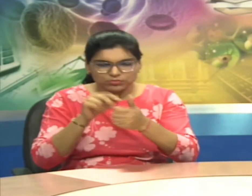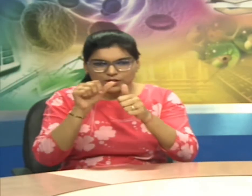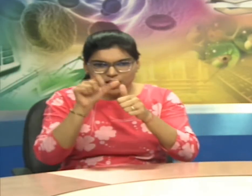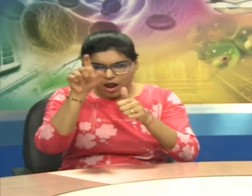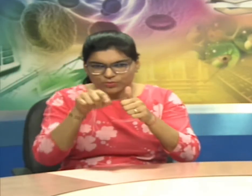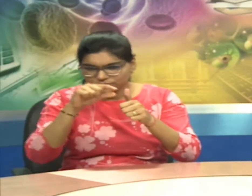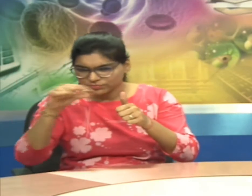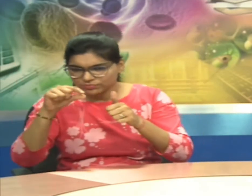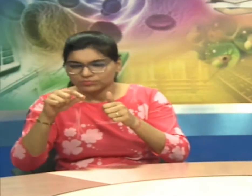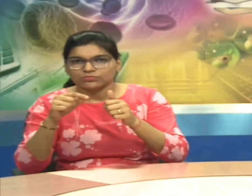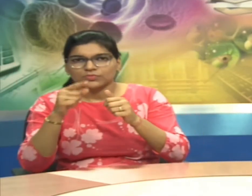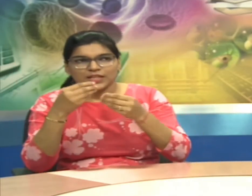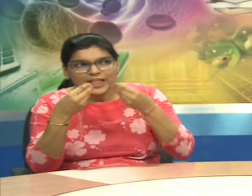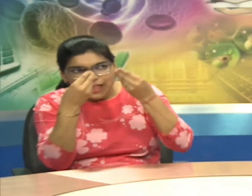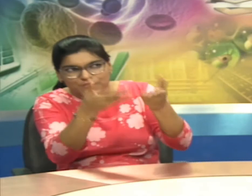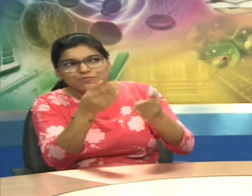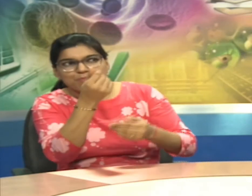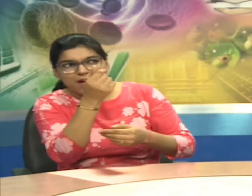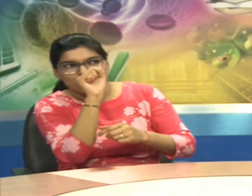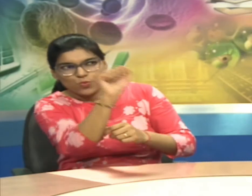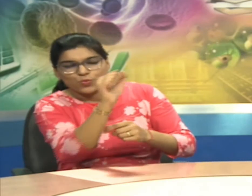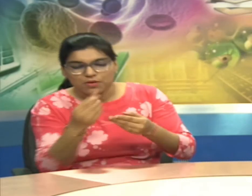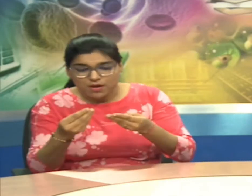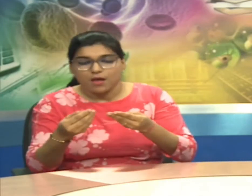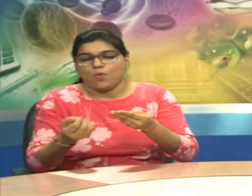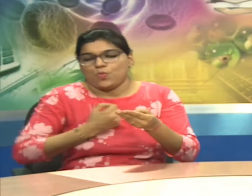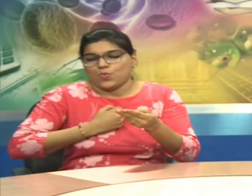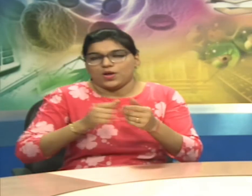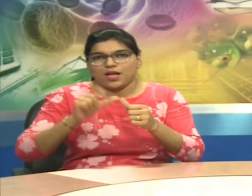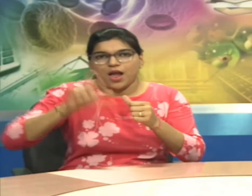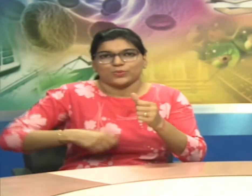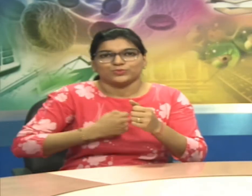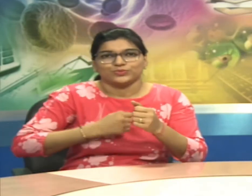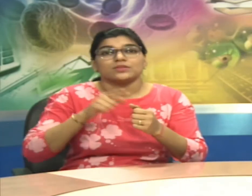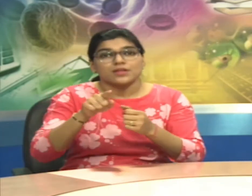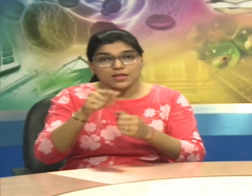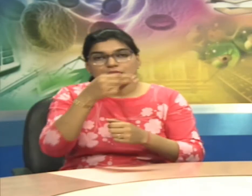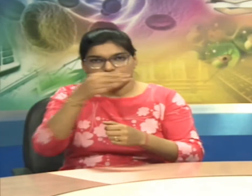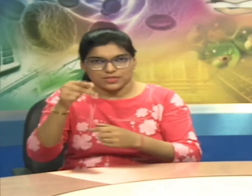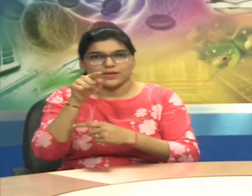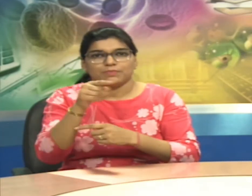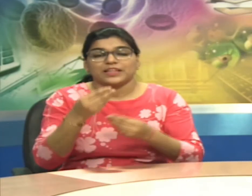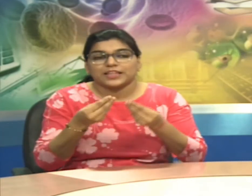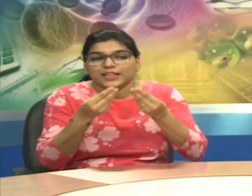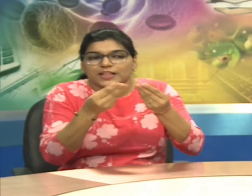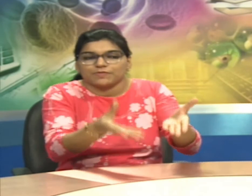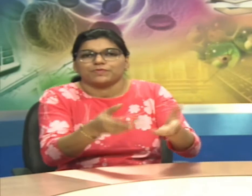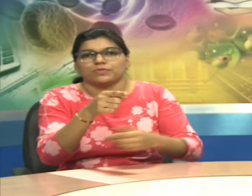from bank. There is written account holder number this have sanctioned this amount, which means